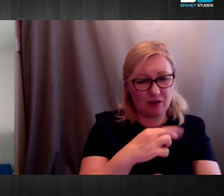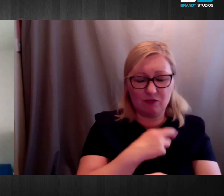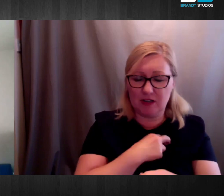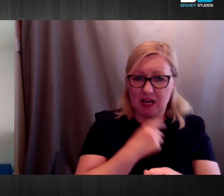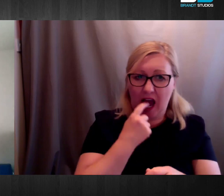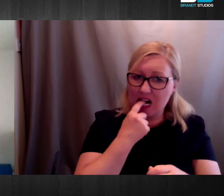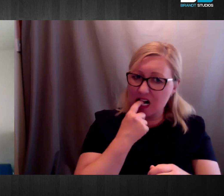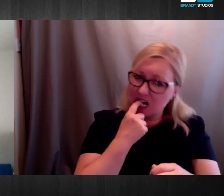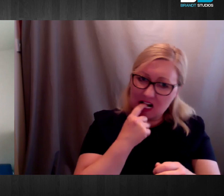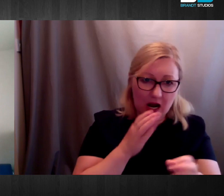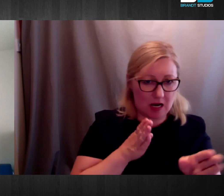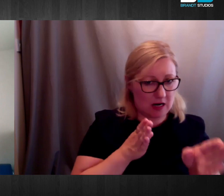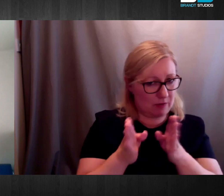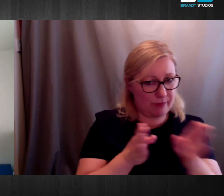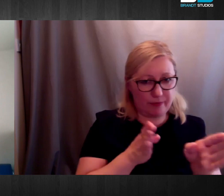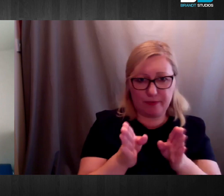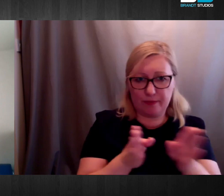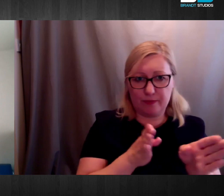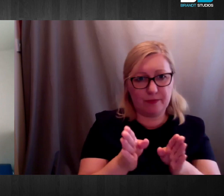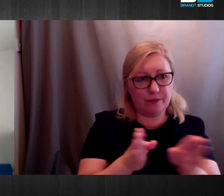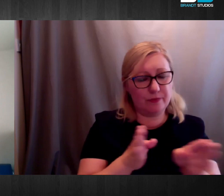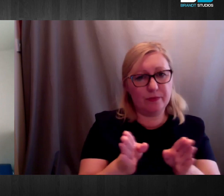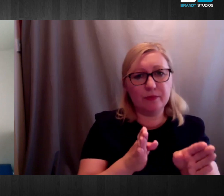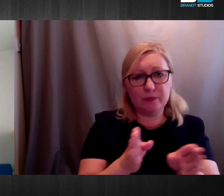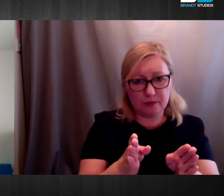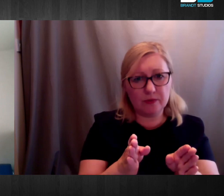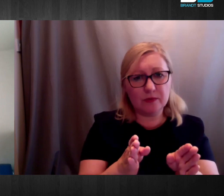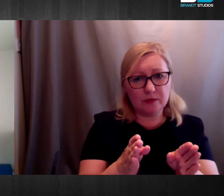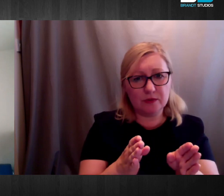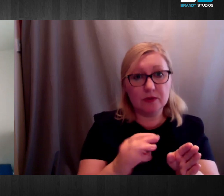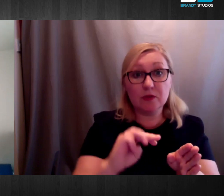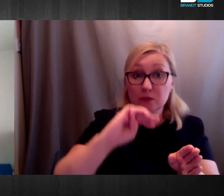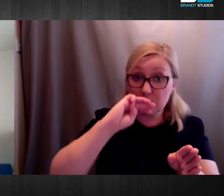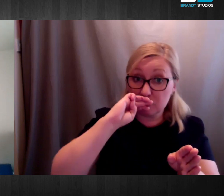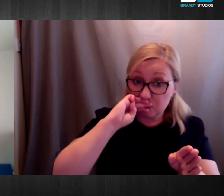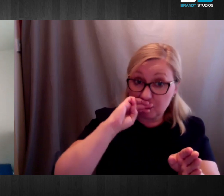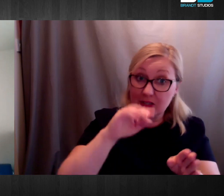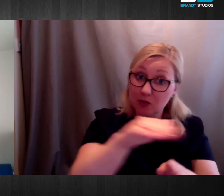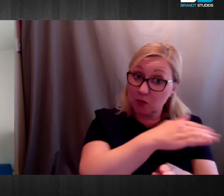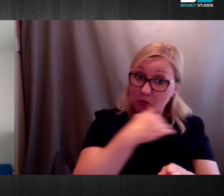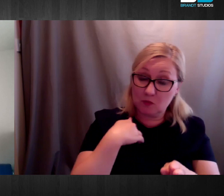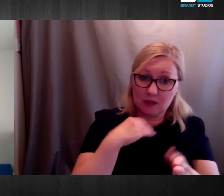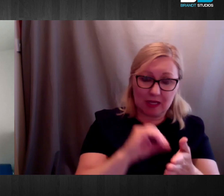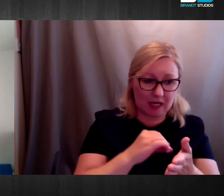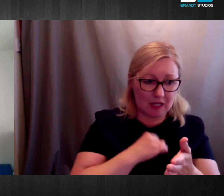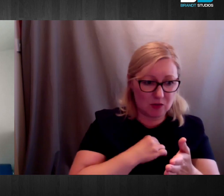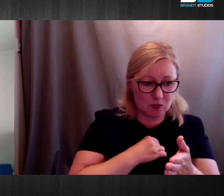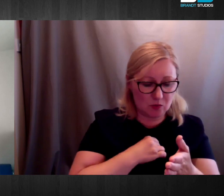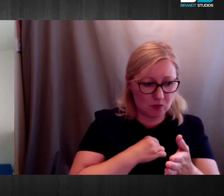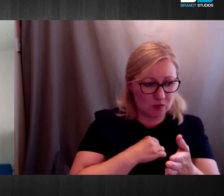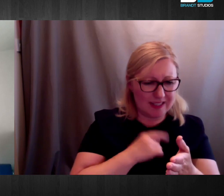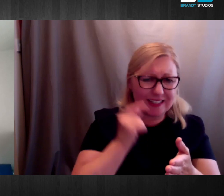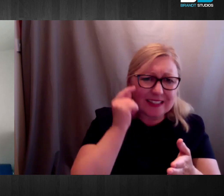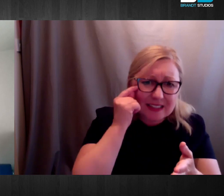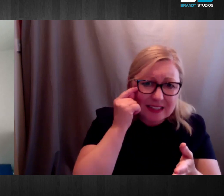we did have that immense push to think that as a funder, as a research funder, you should be able to